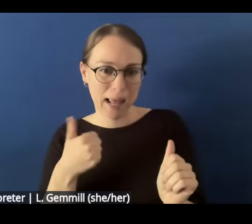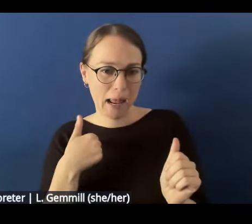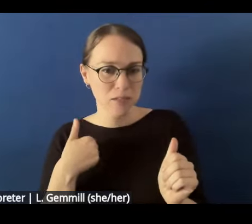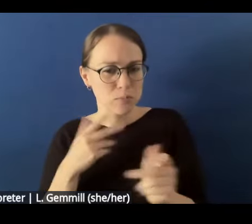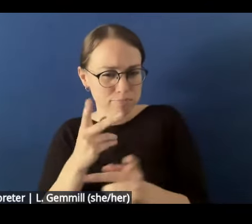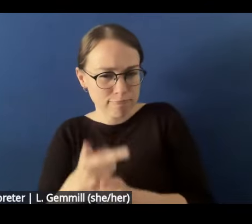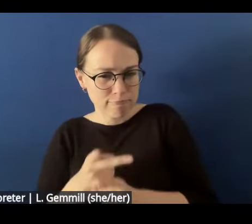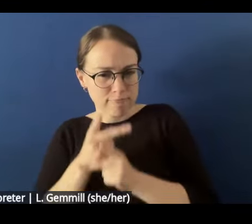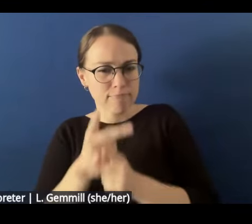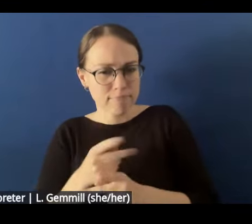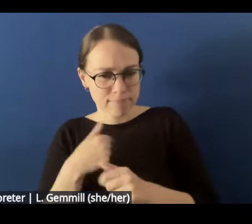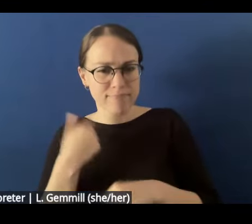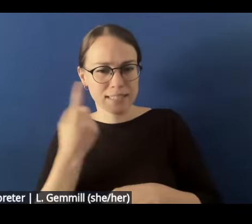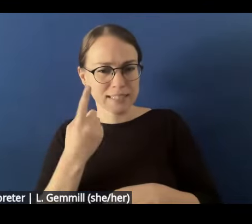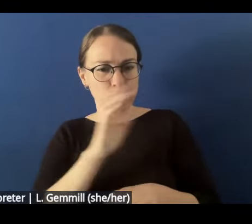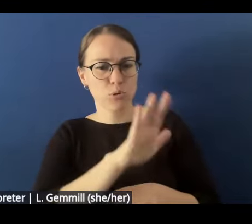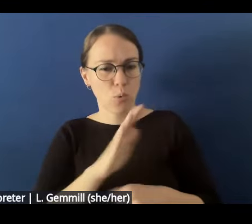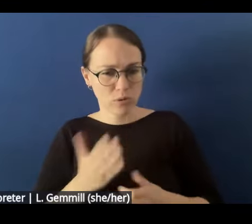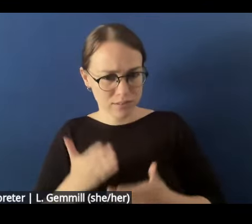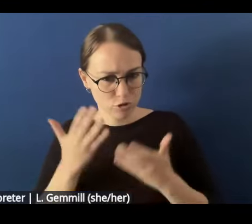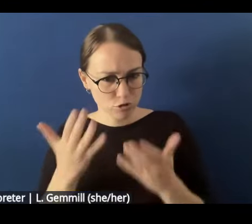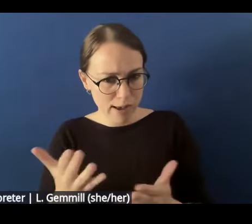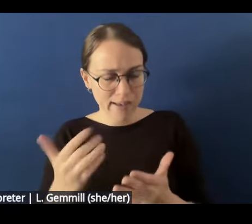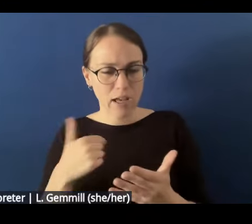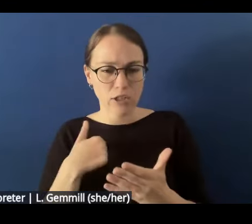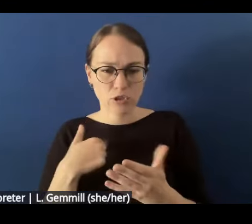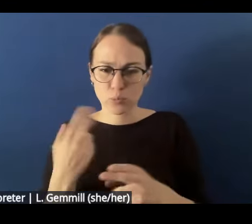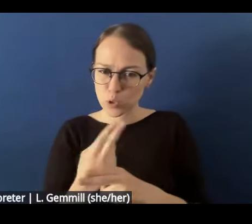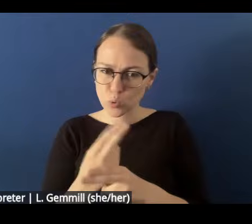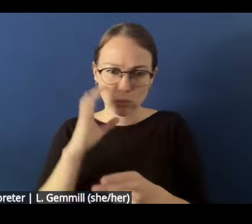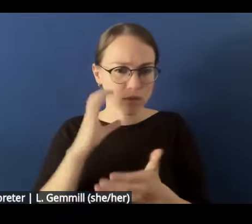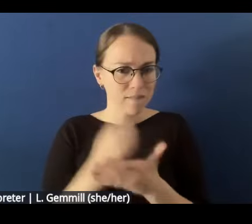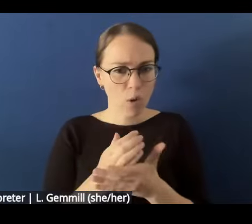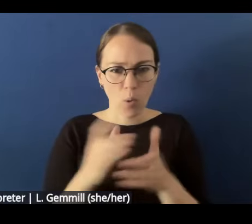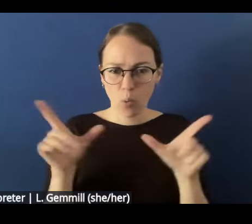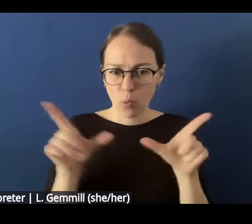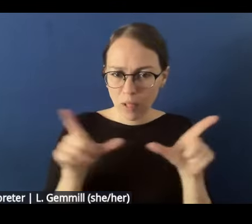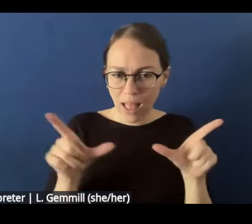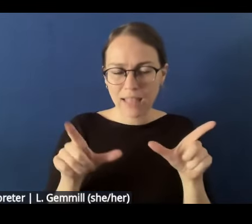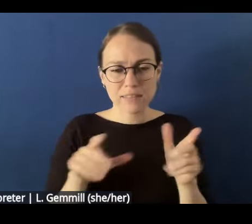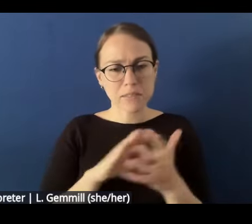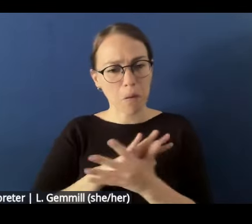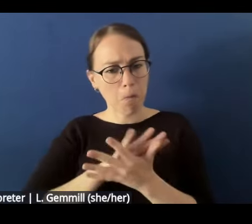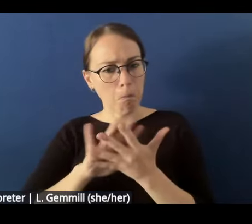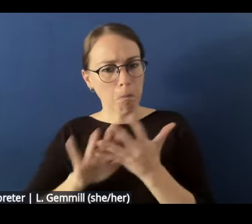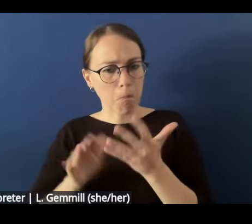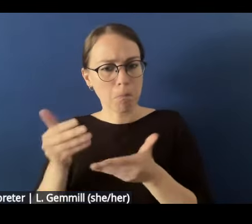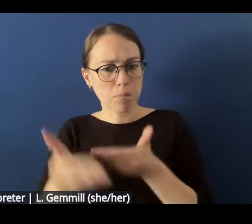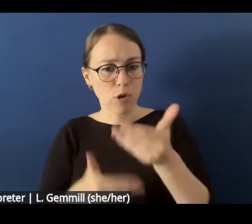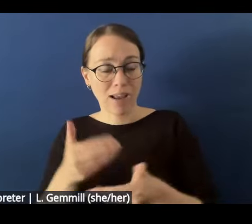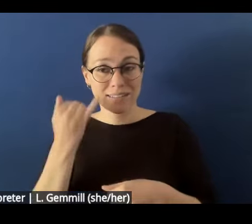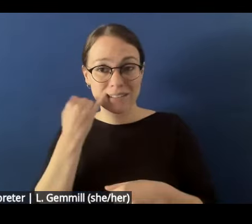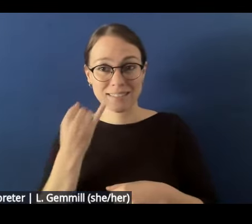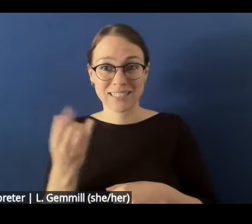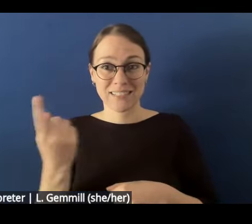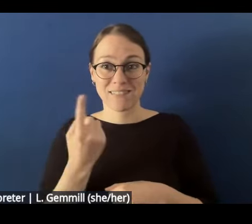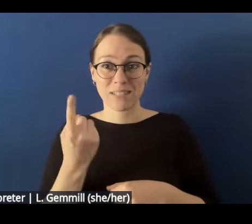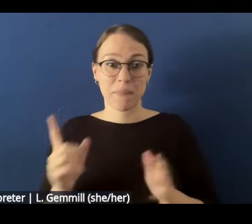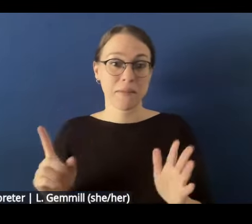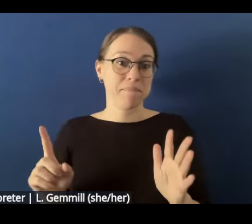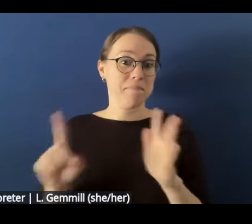were suggested earlier. We sit down, we get the photo IDs, we do all of that stuff. And if anything ever comes up, we put a pause on